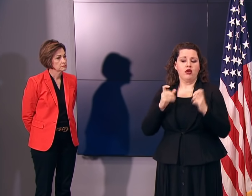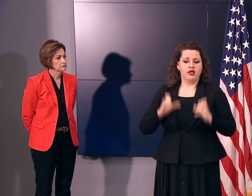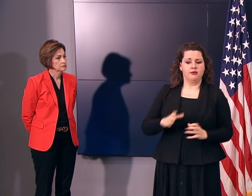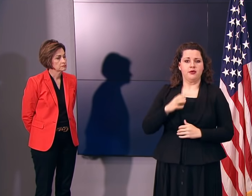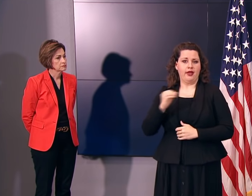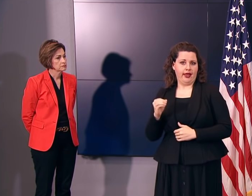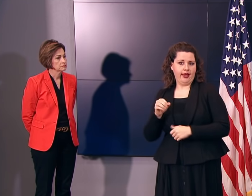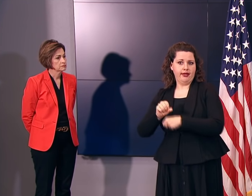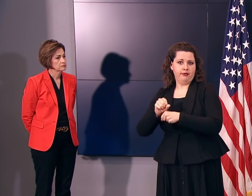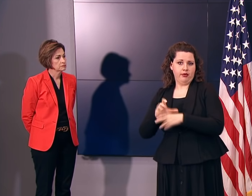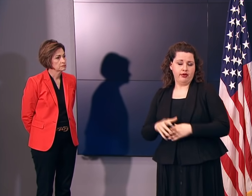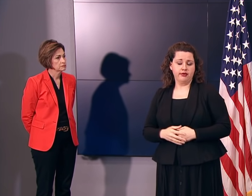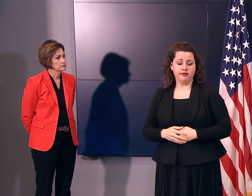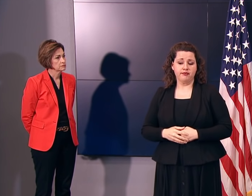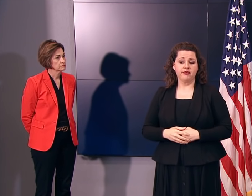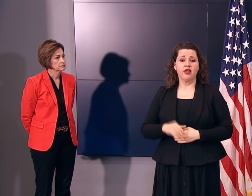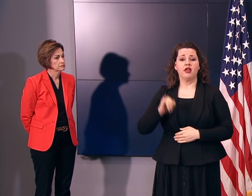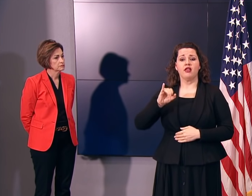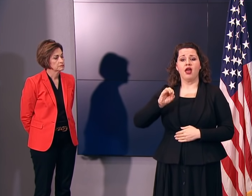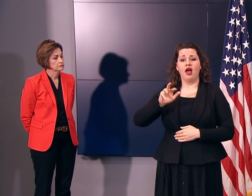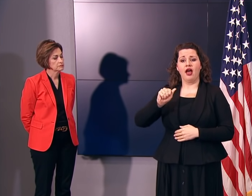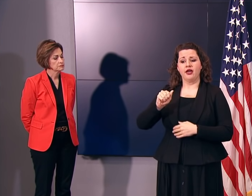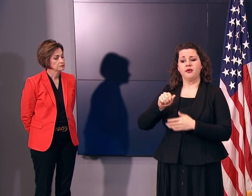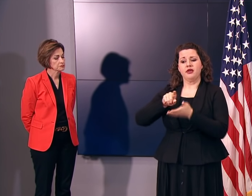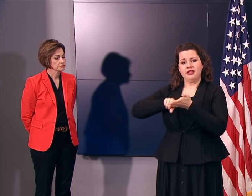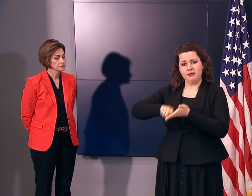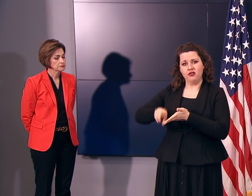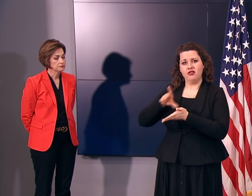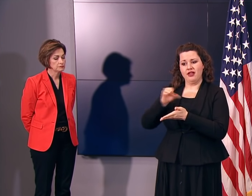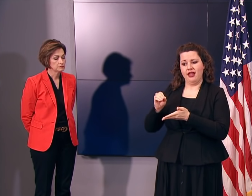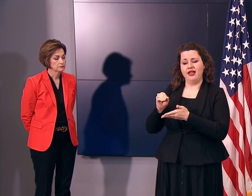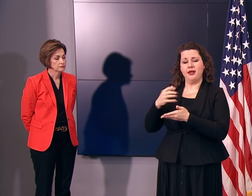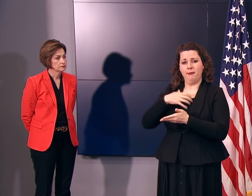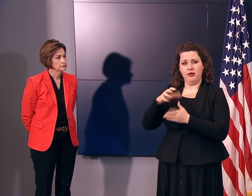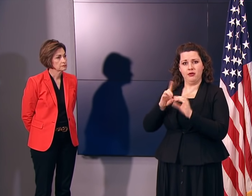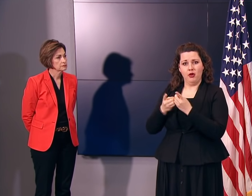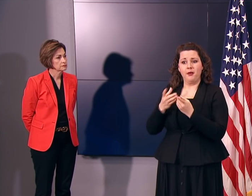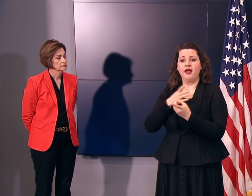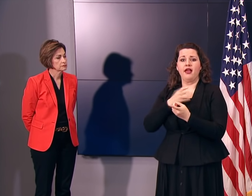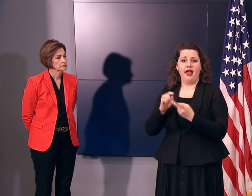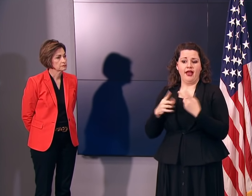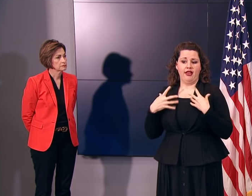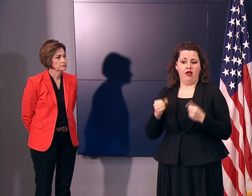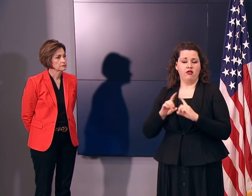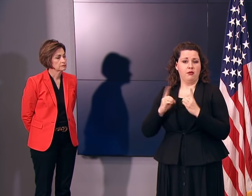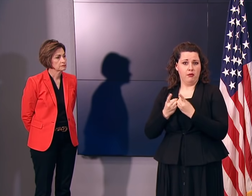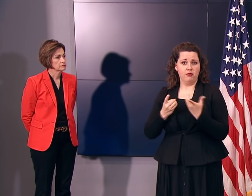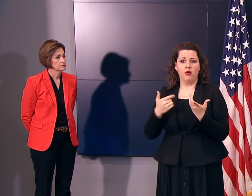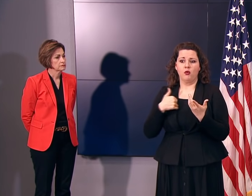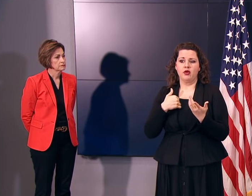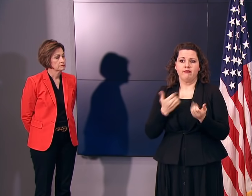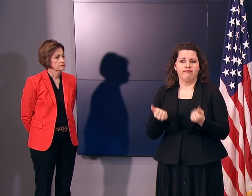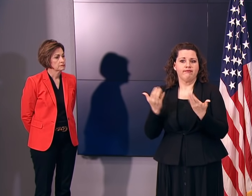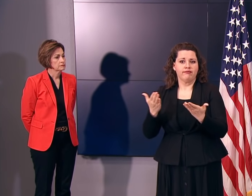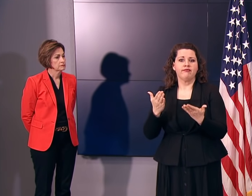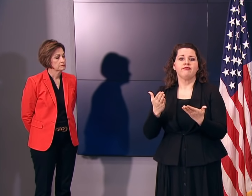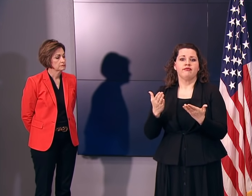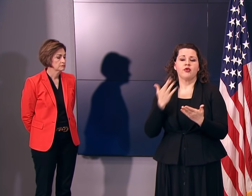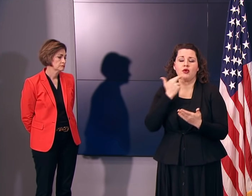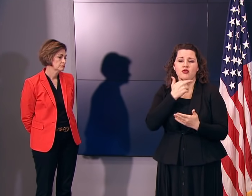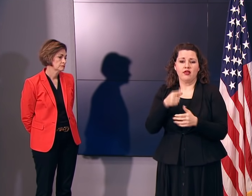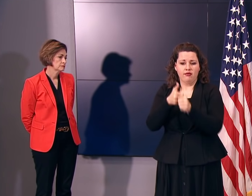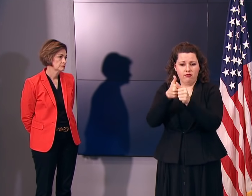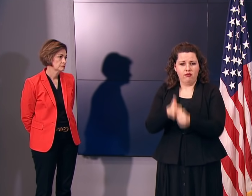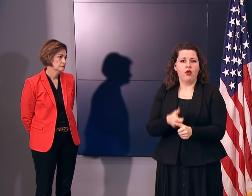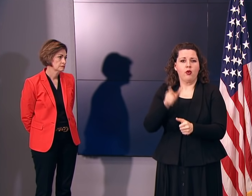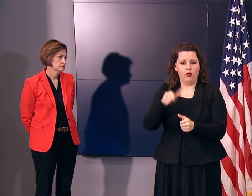Department of Inspections and Appeals and the Iowa Department of Public Health strongly recommend that all restaurants adhere to the additional guidance that we'll post